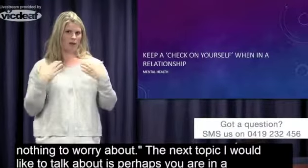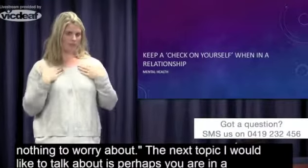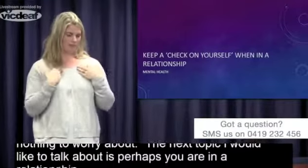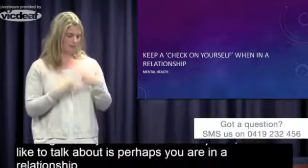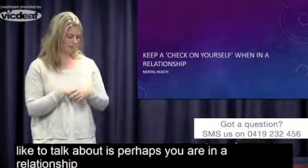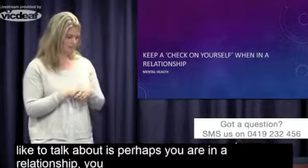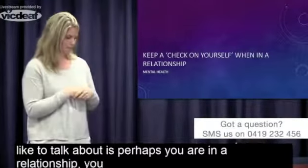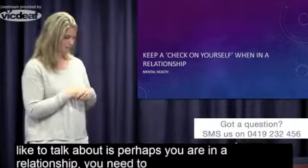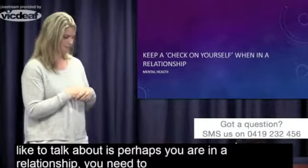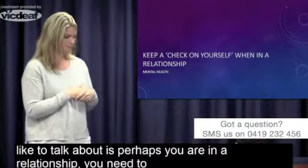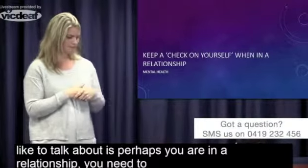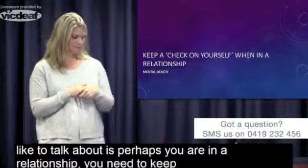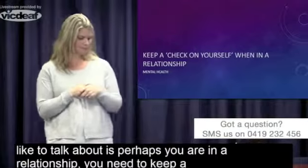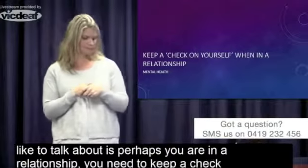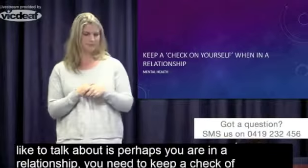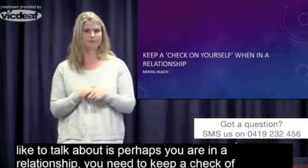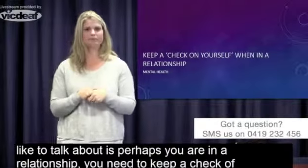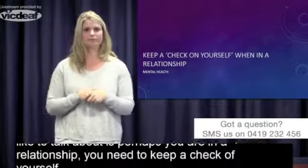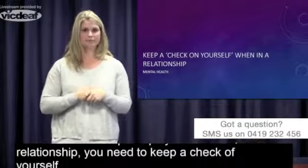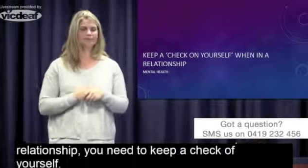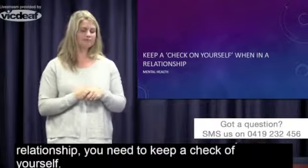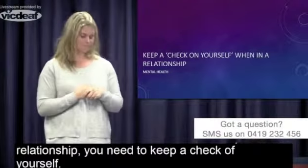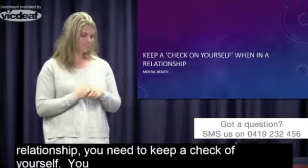yourself. You also need to keep your mental health in check.